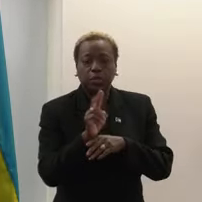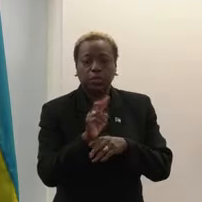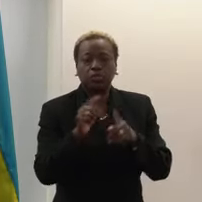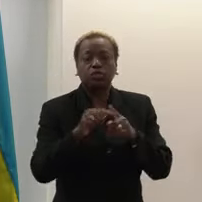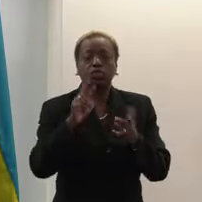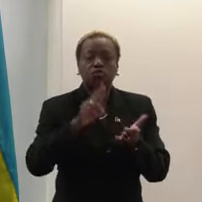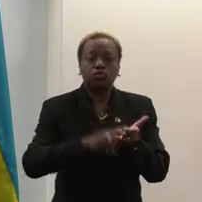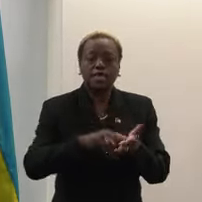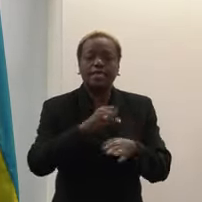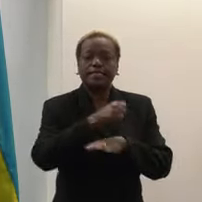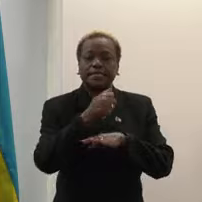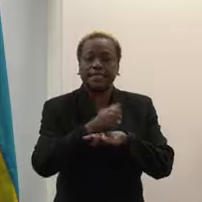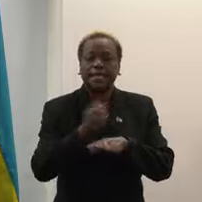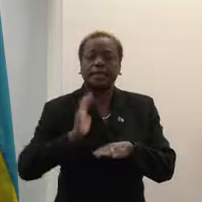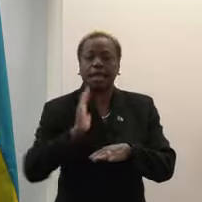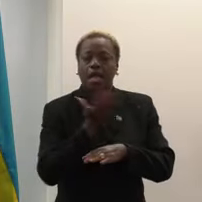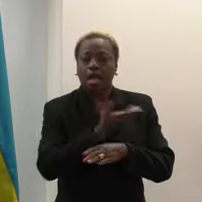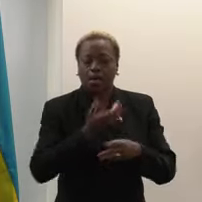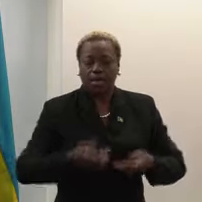reset our lives.